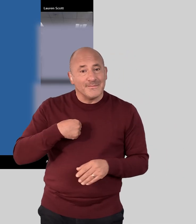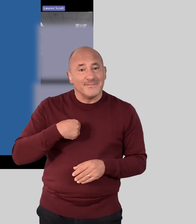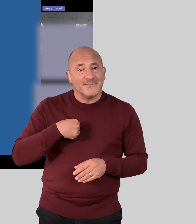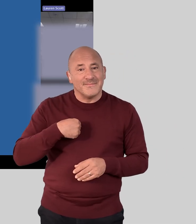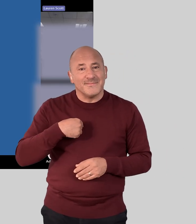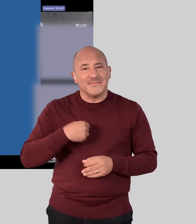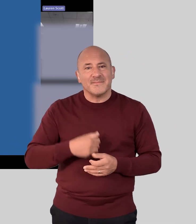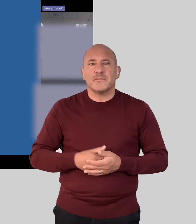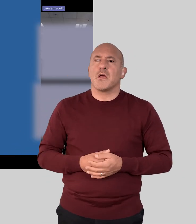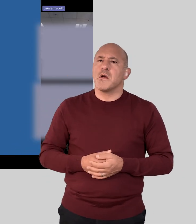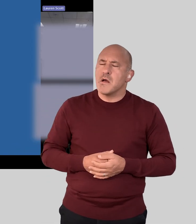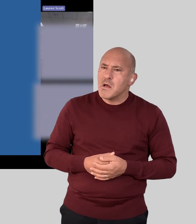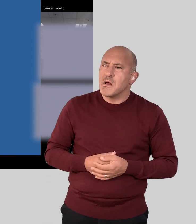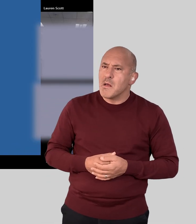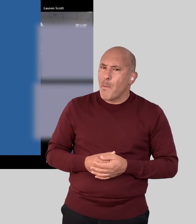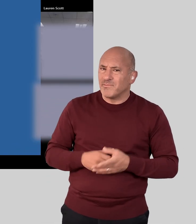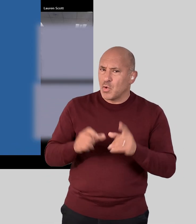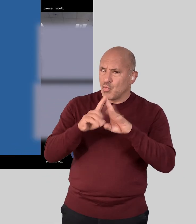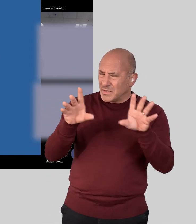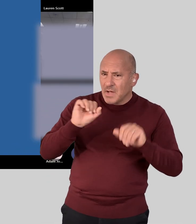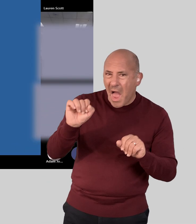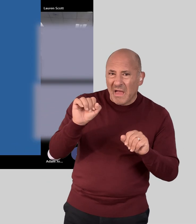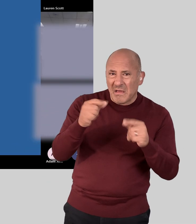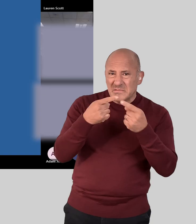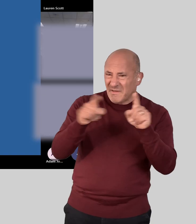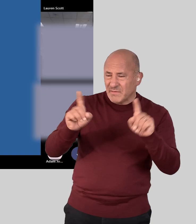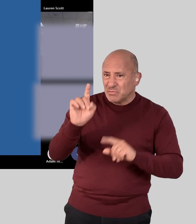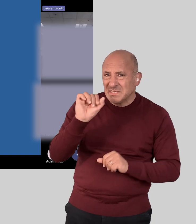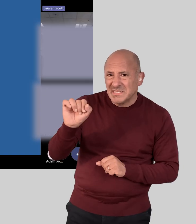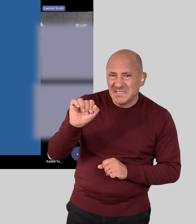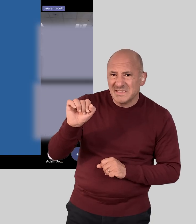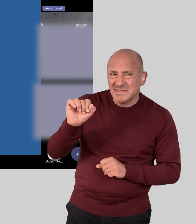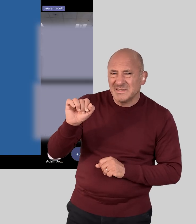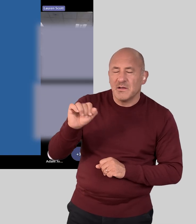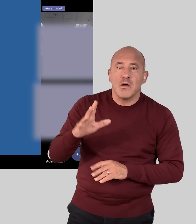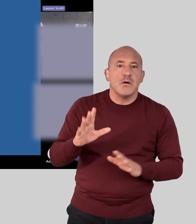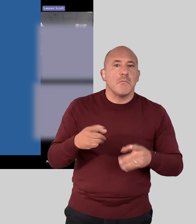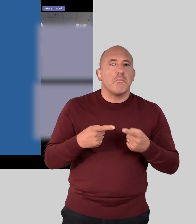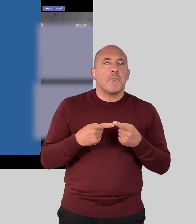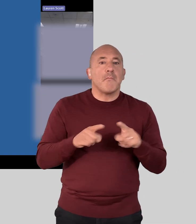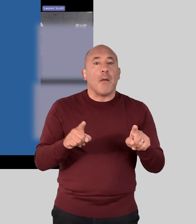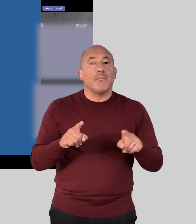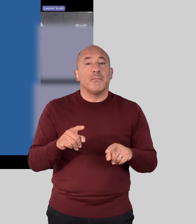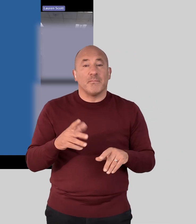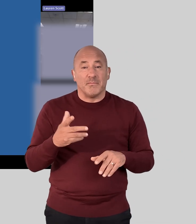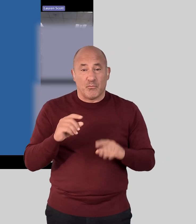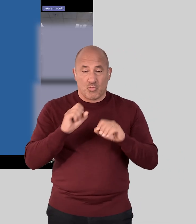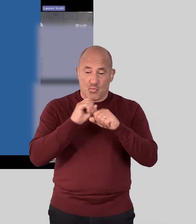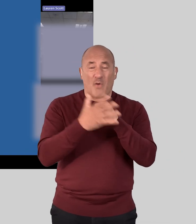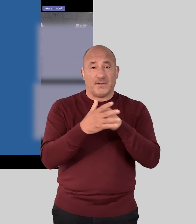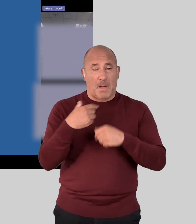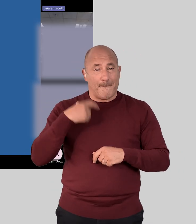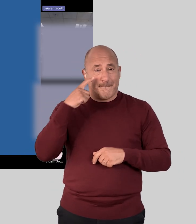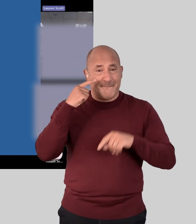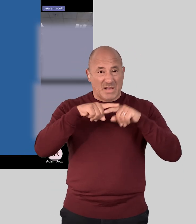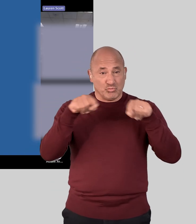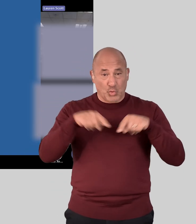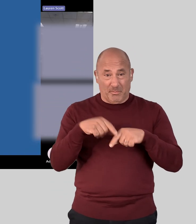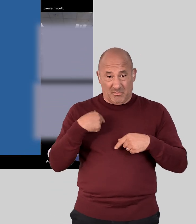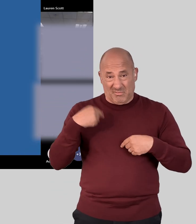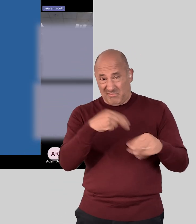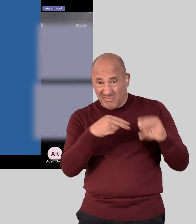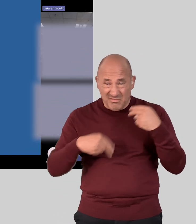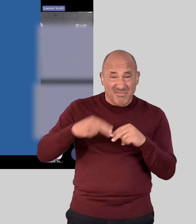online? Yeah, I And have. how was the experience for you? How different was it? Oh, it's so different. I was doing it in my bedroom in COVID,